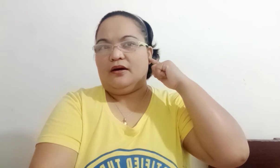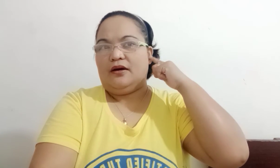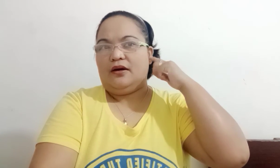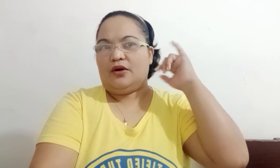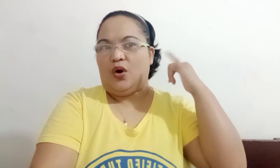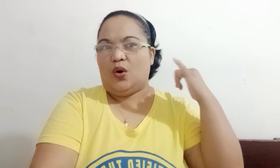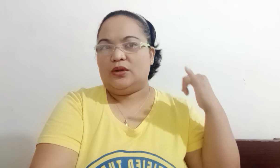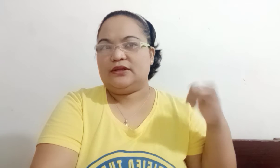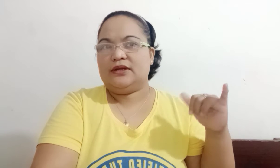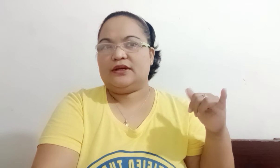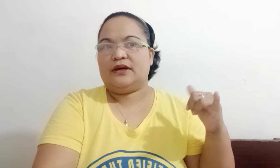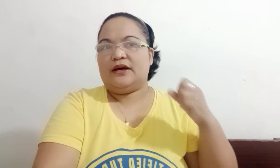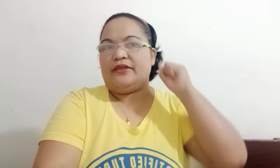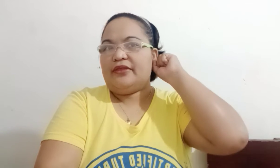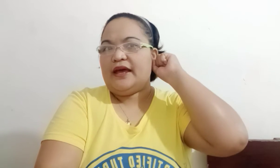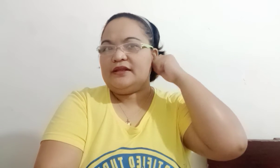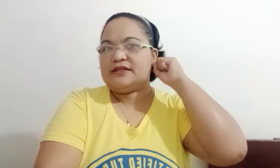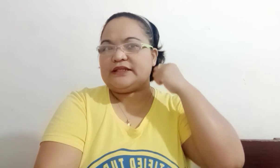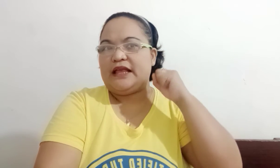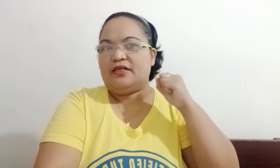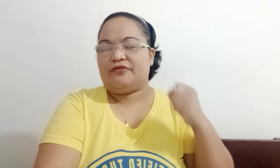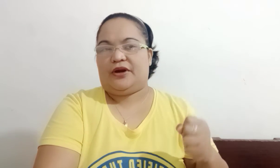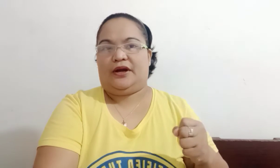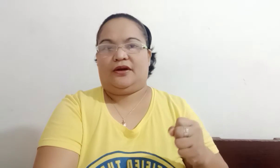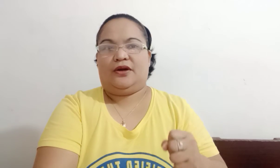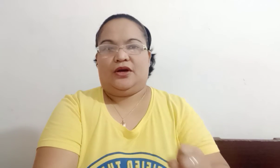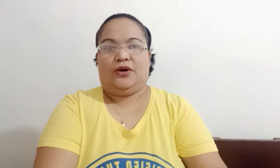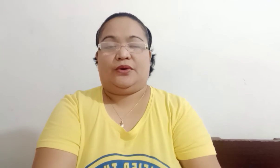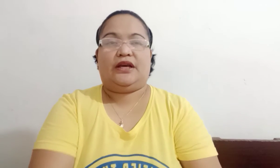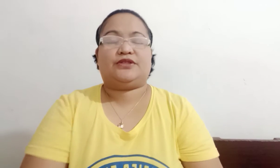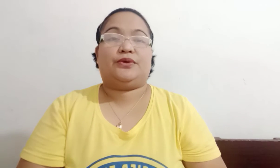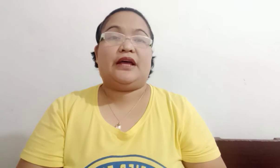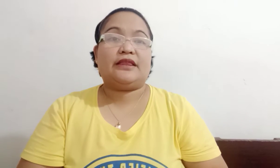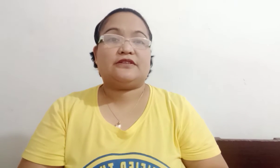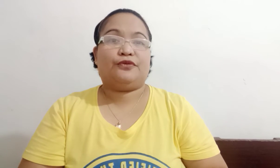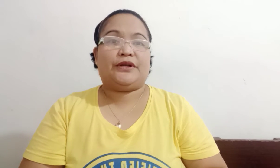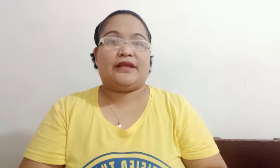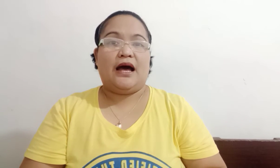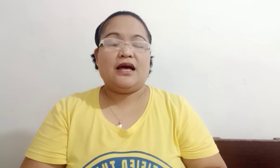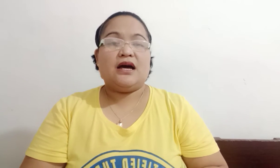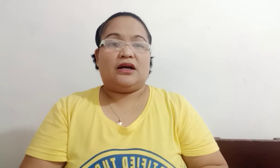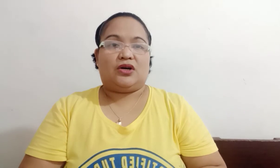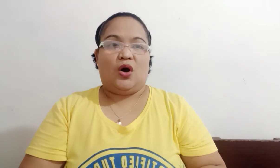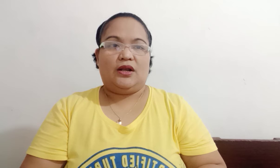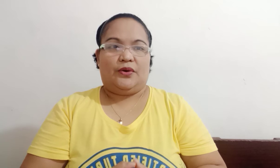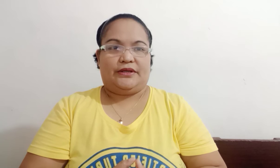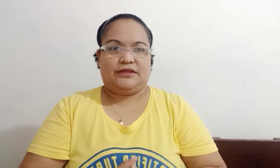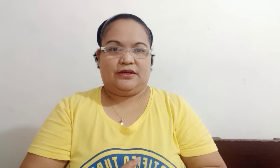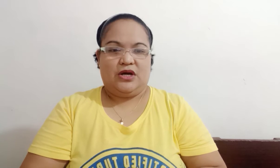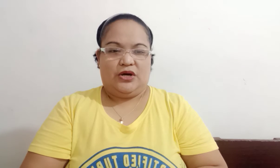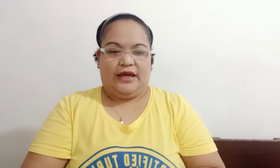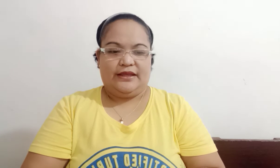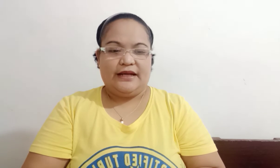gold, then silver. Okay, so that is for the colors. Okay, next